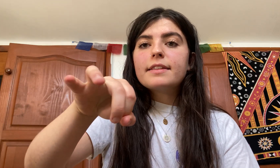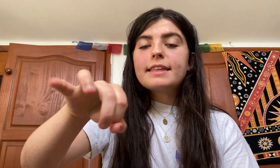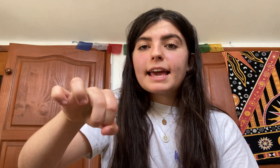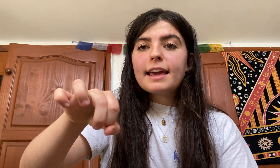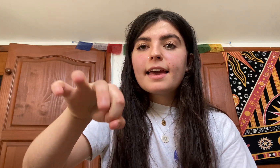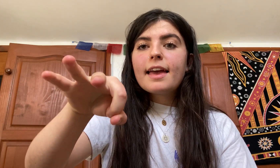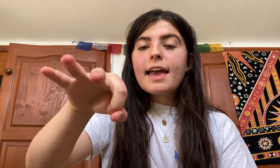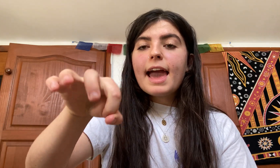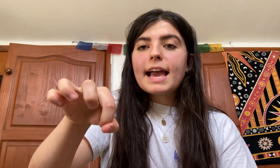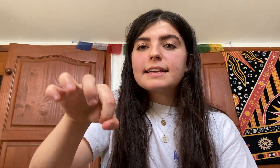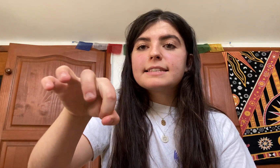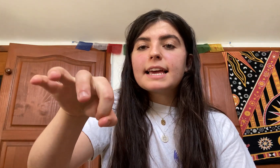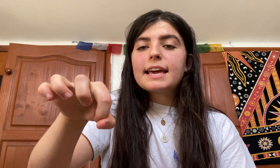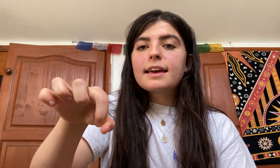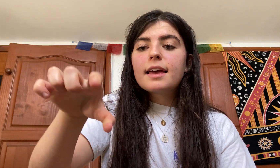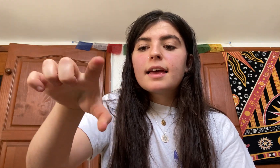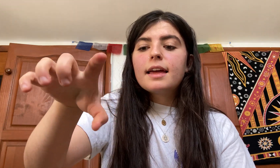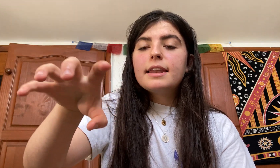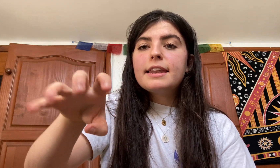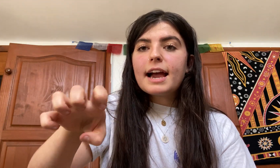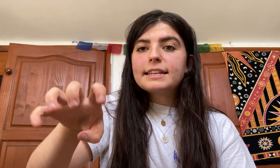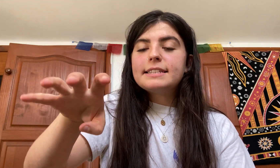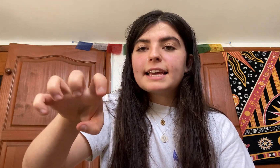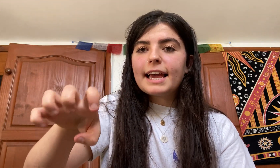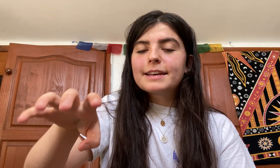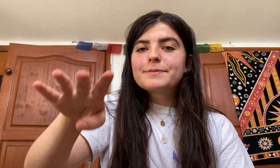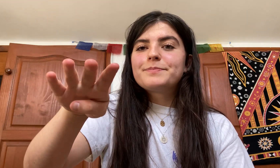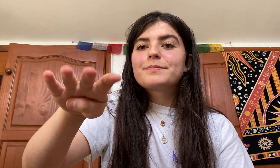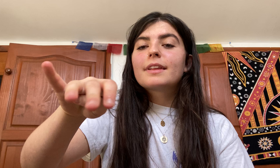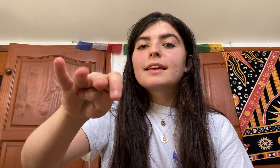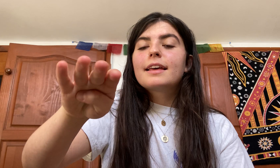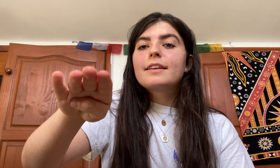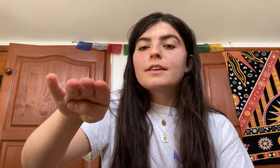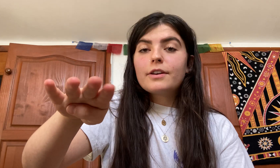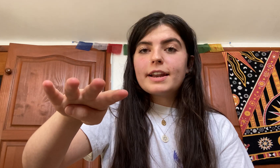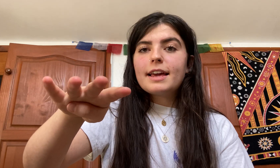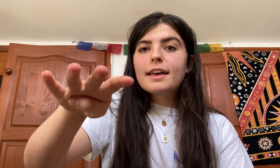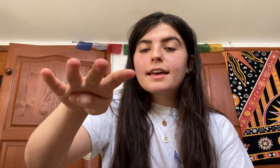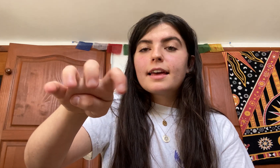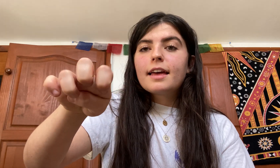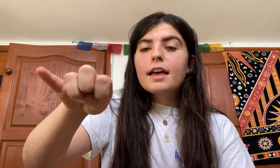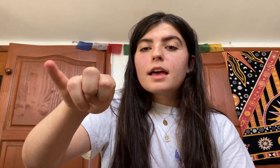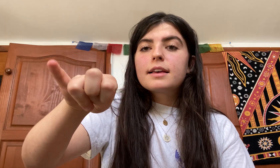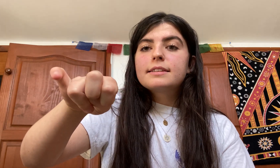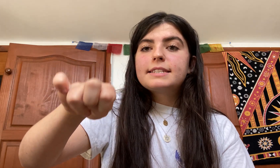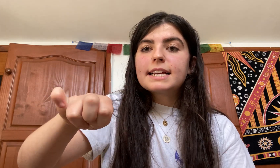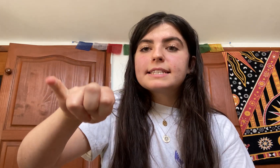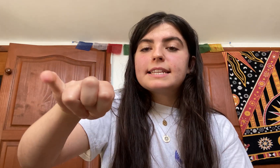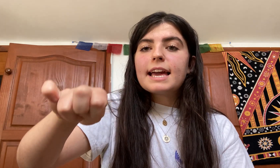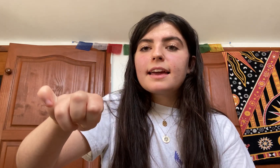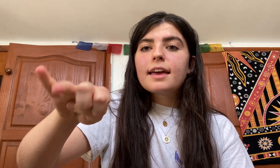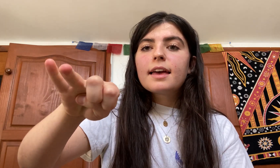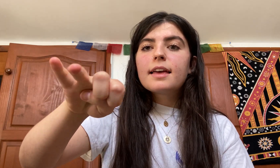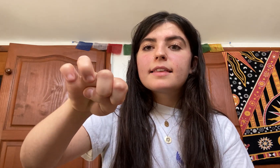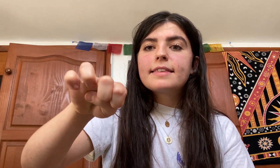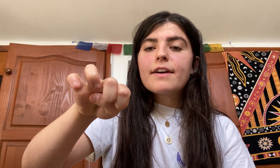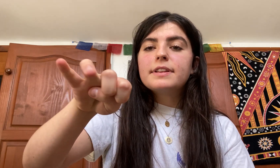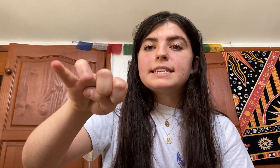70, 80, 90. Ready? 60,